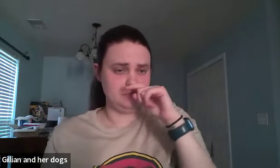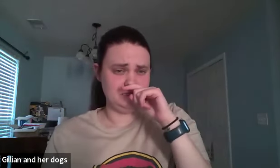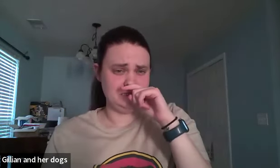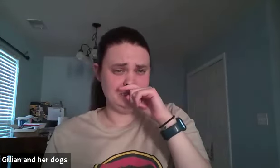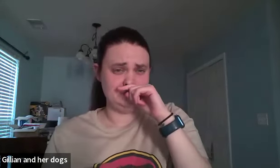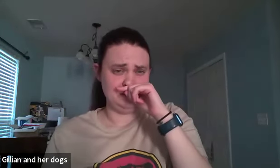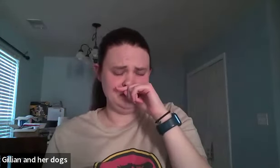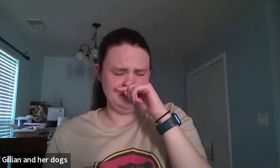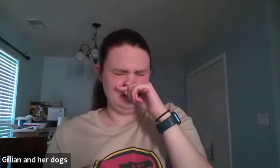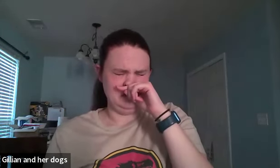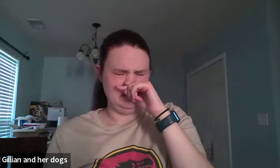I'm about to sneeze. Excuse me.